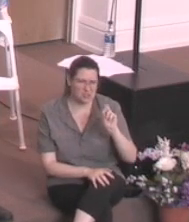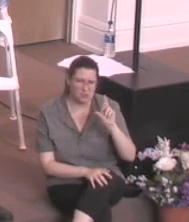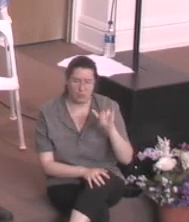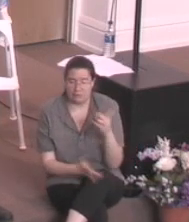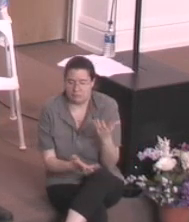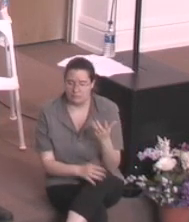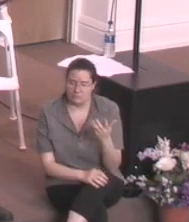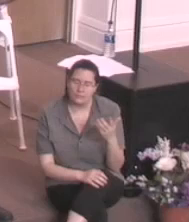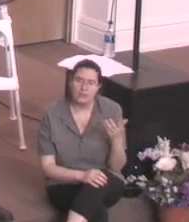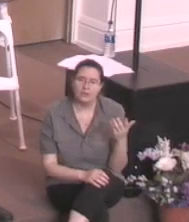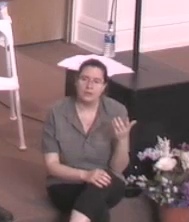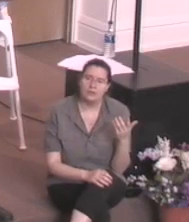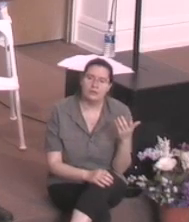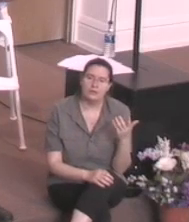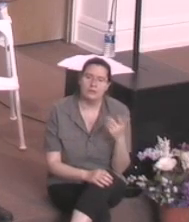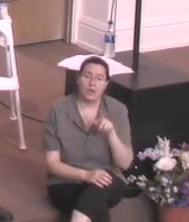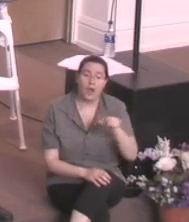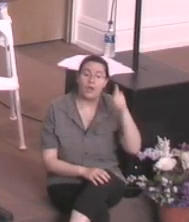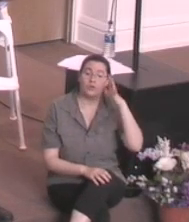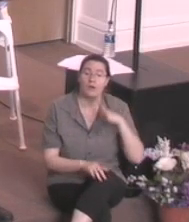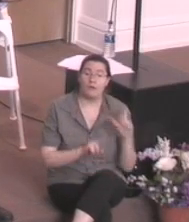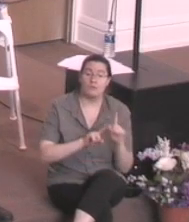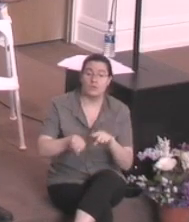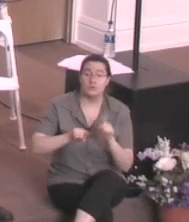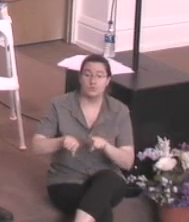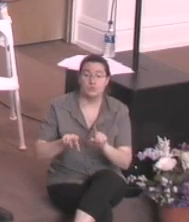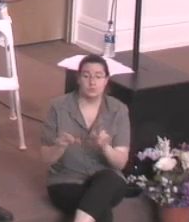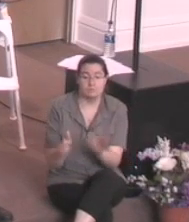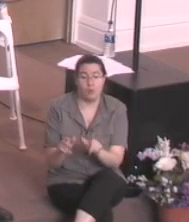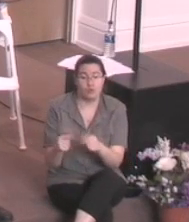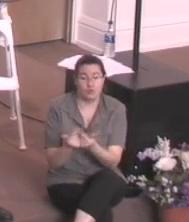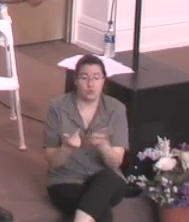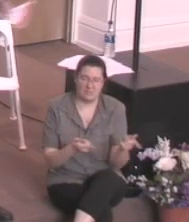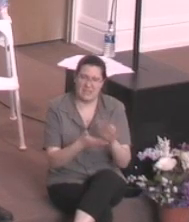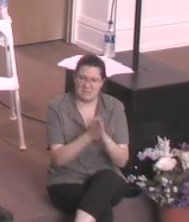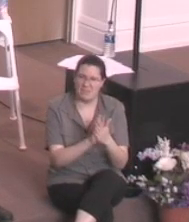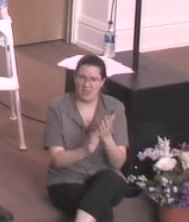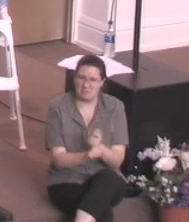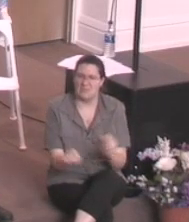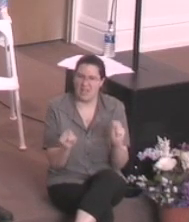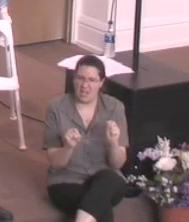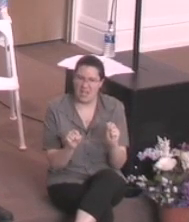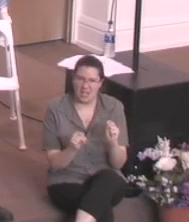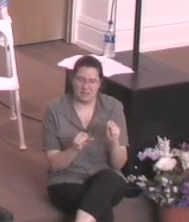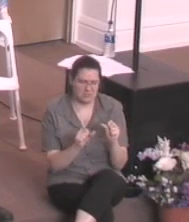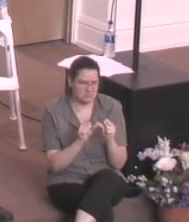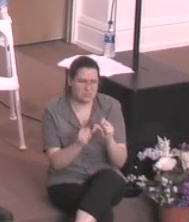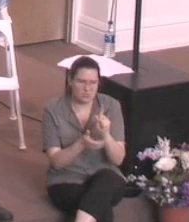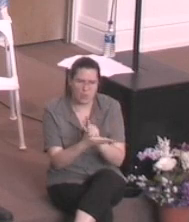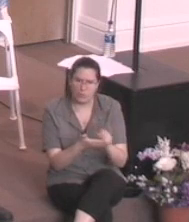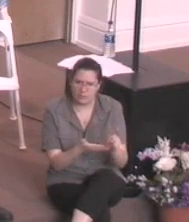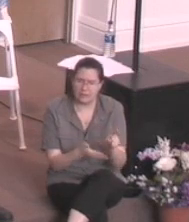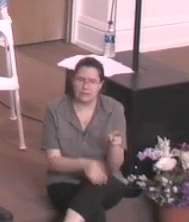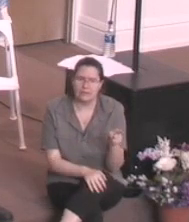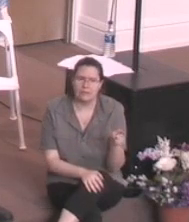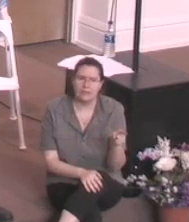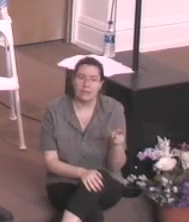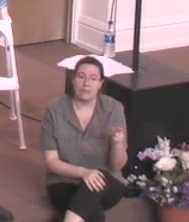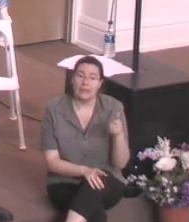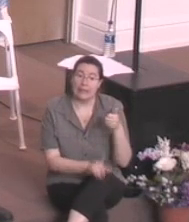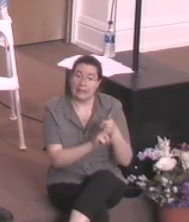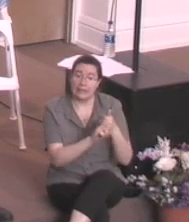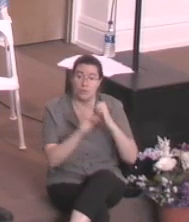He had a guy that was coming to his small group, just got saved, had been saved for about a week, and he was